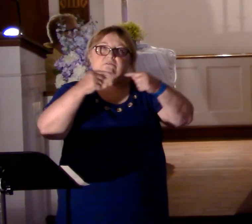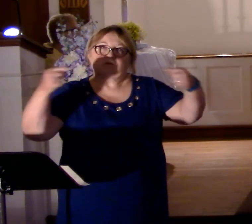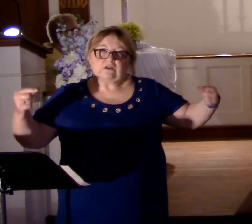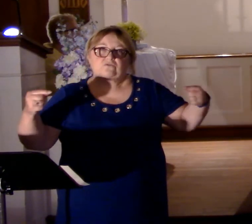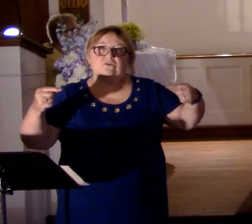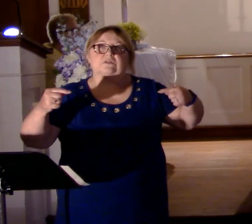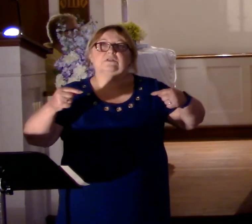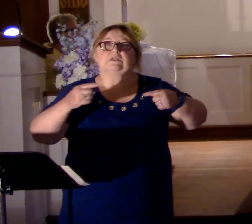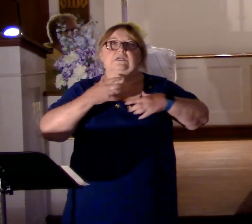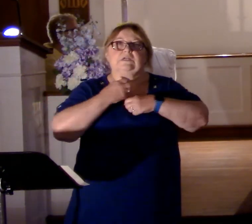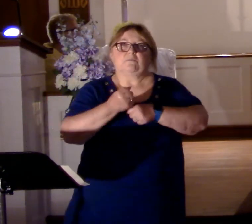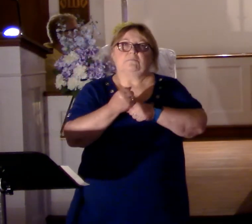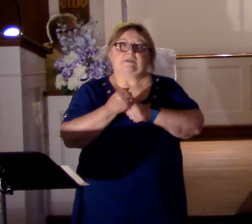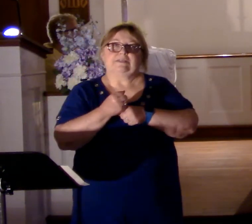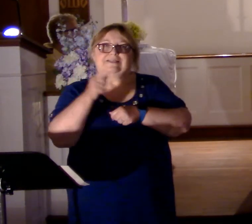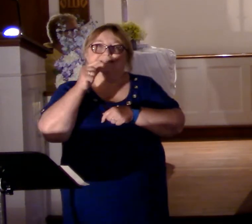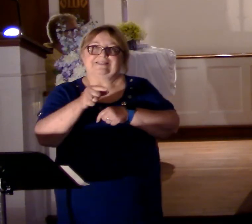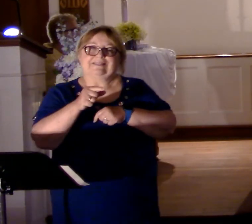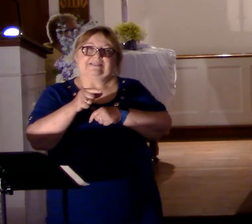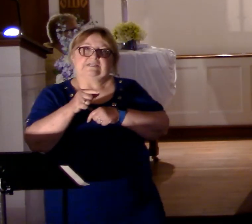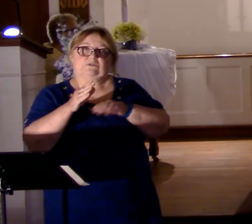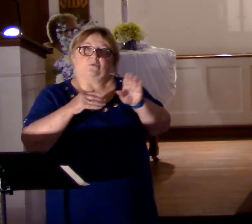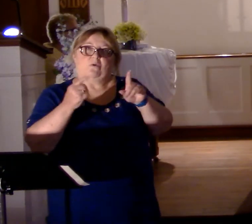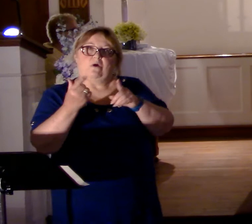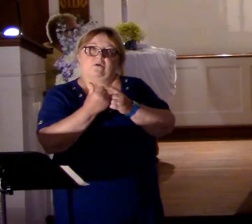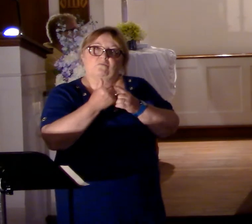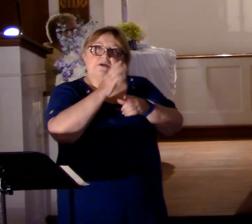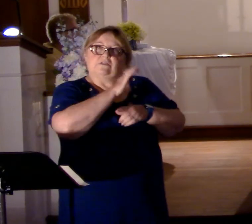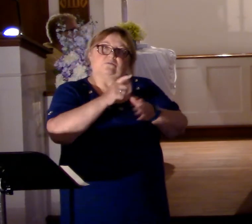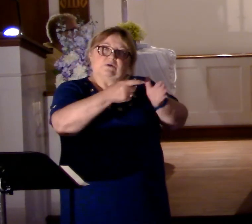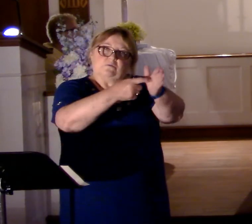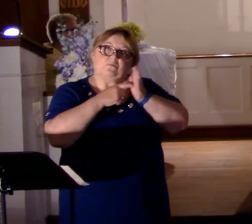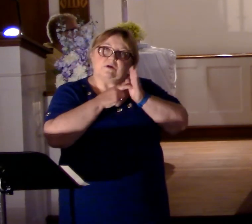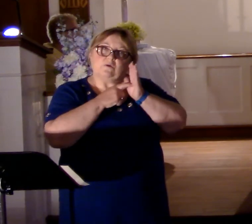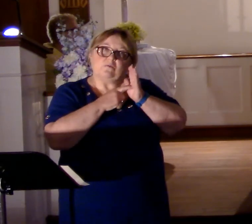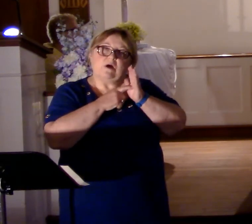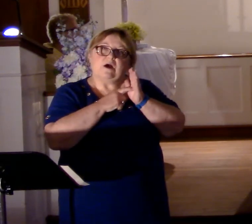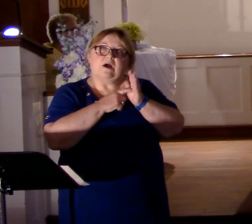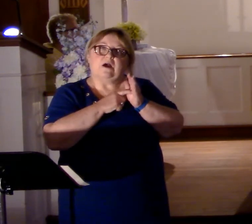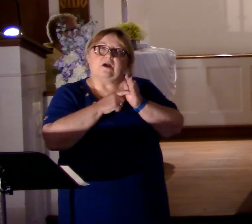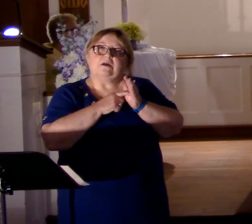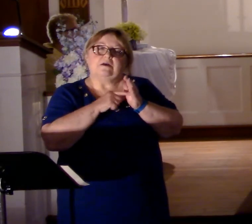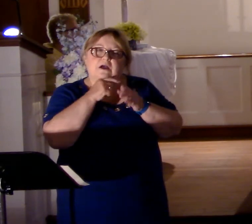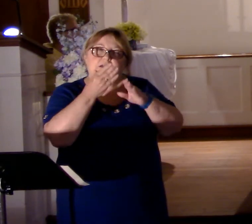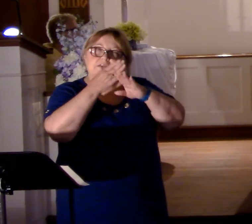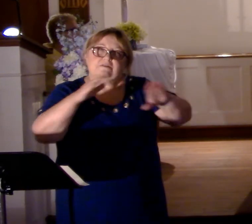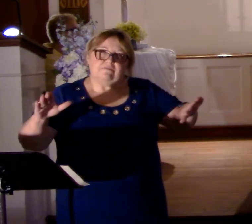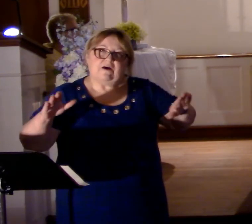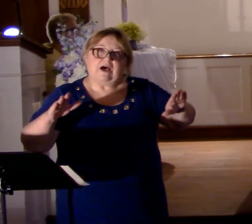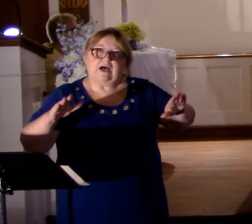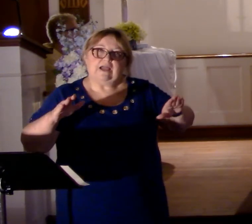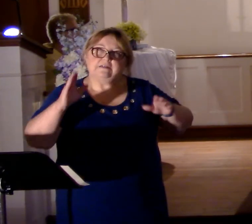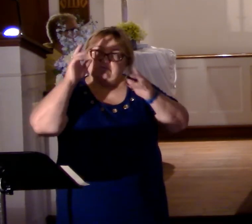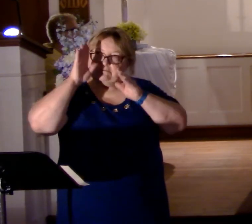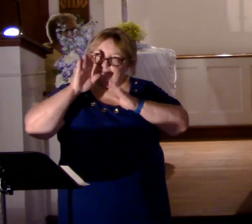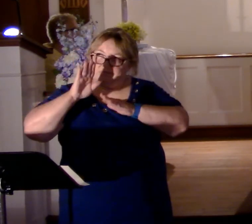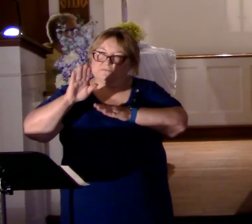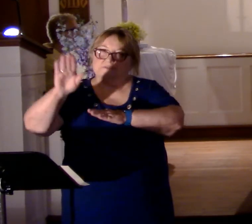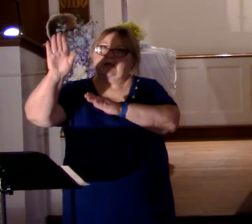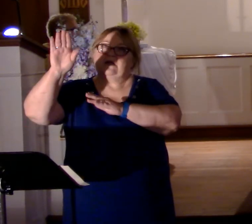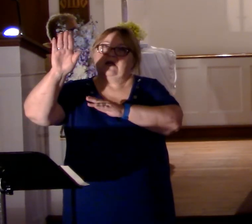contradictory commitments. This walk with Christ requires undivided